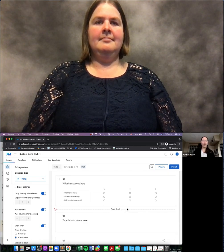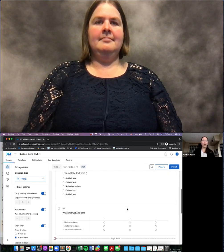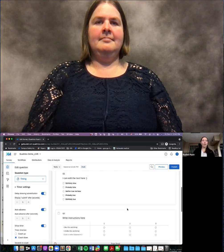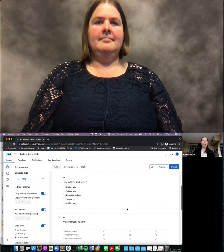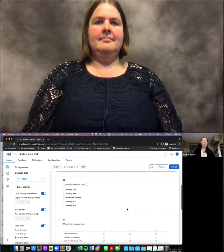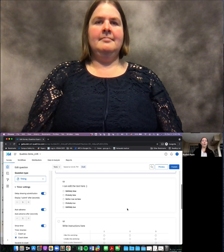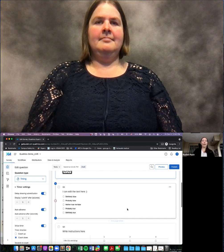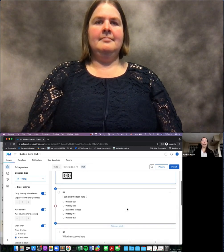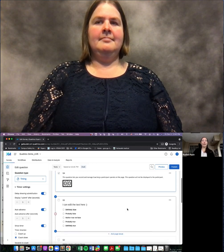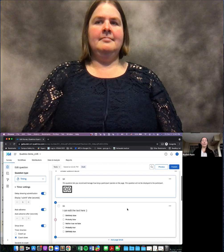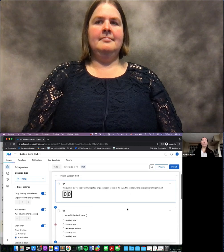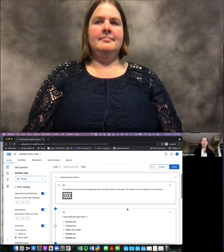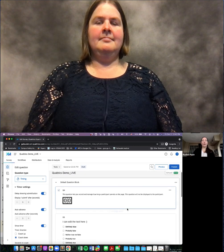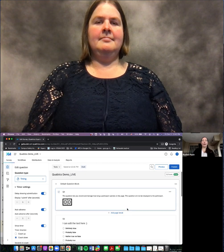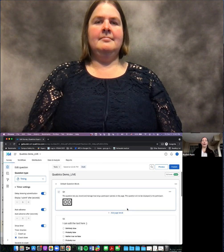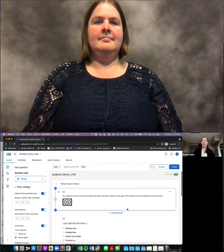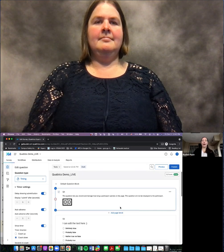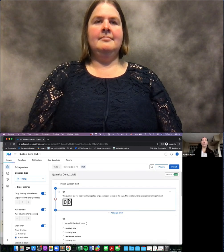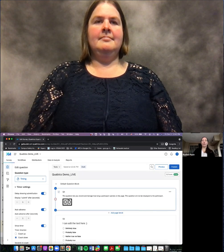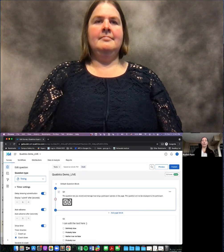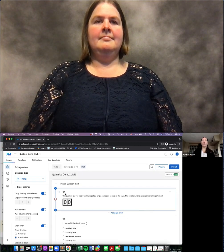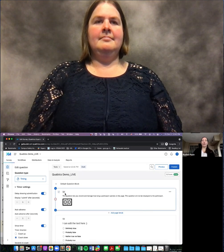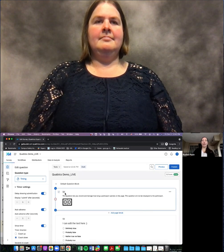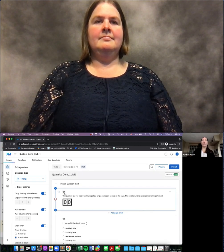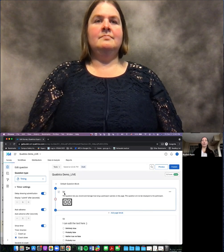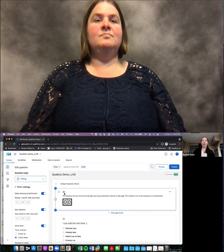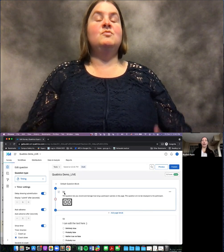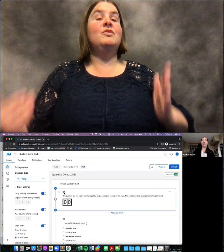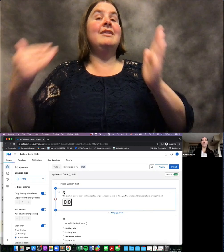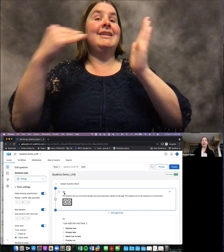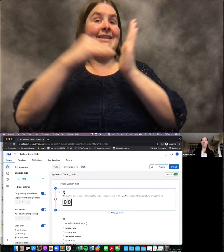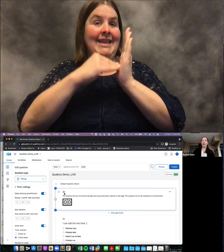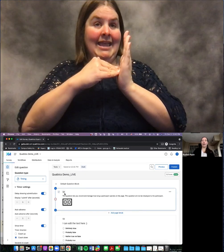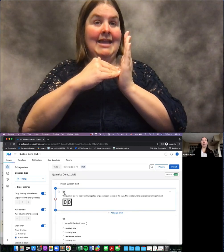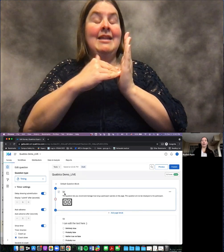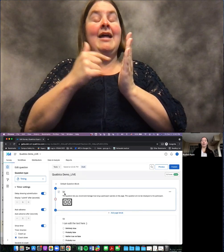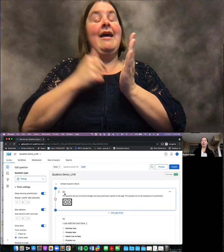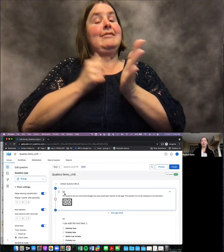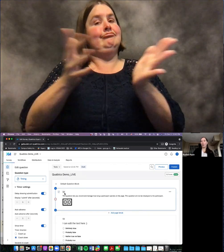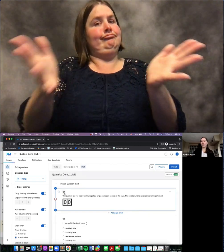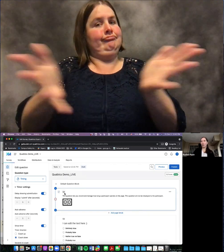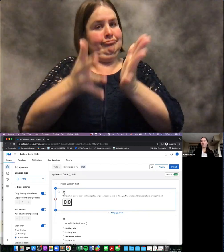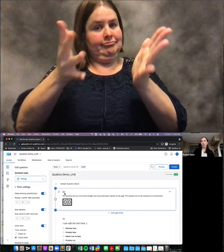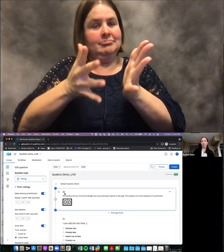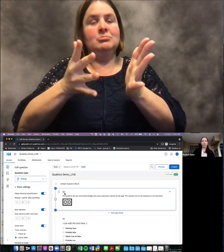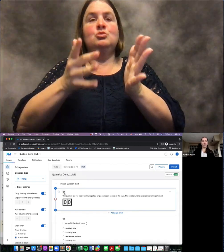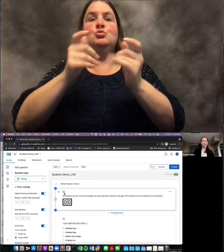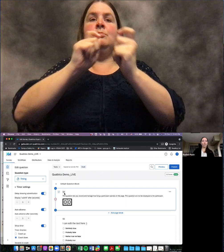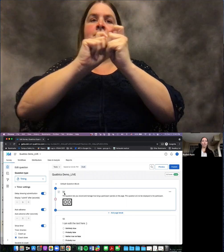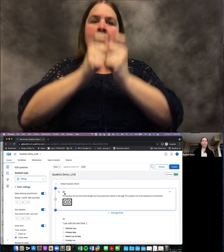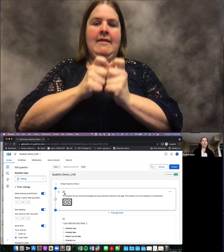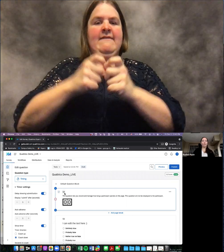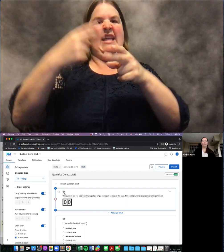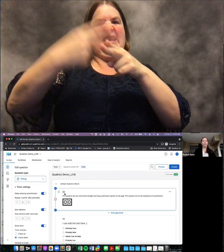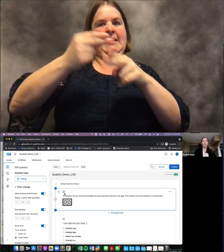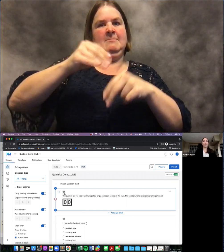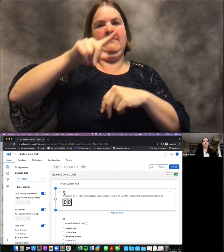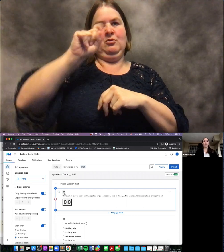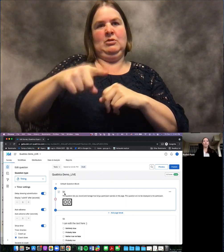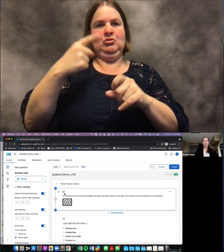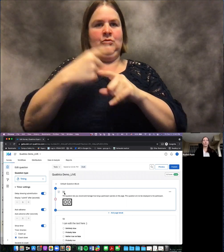Okay, so again, I made the point about changing and modifying your question names.